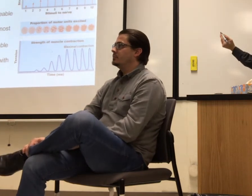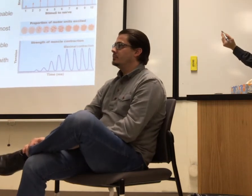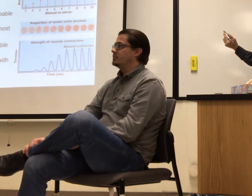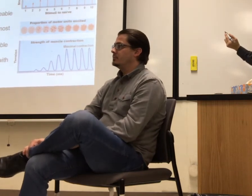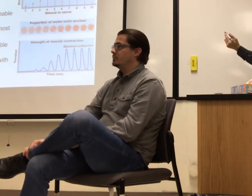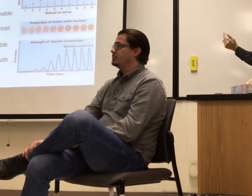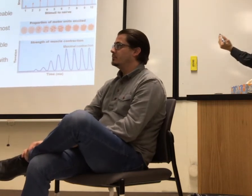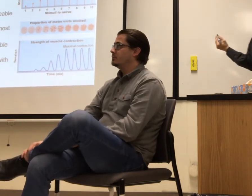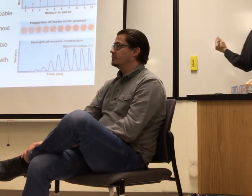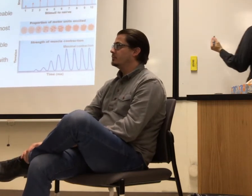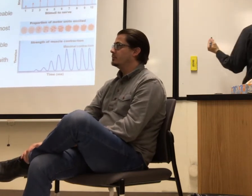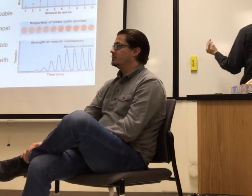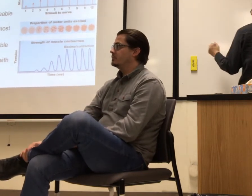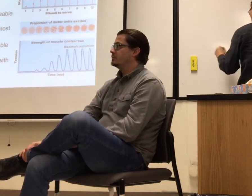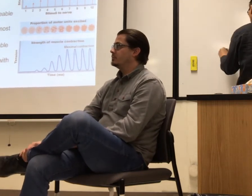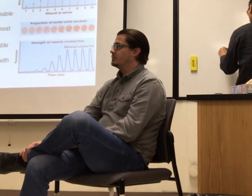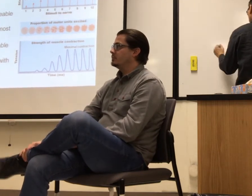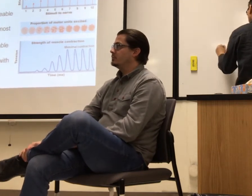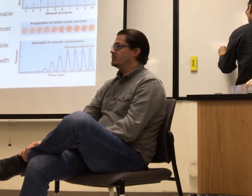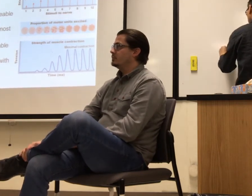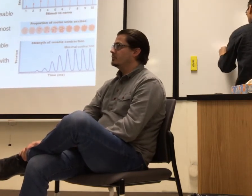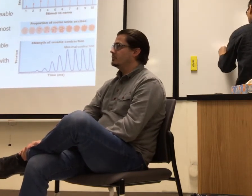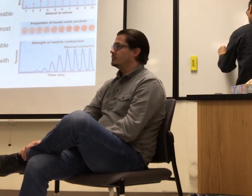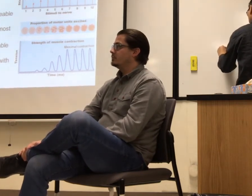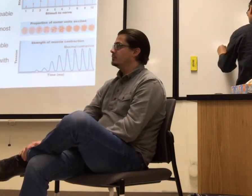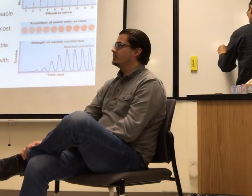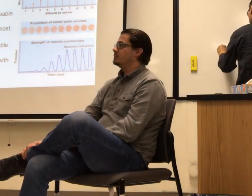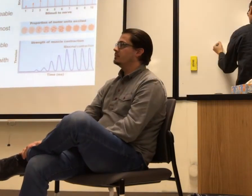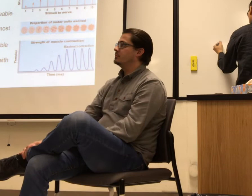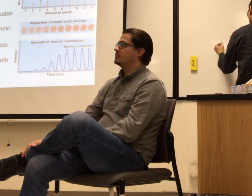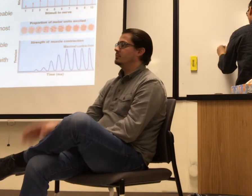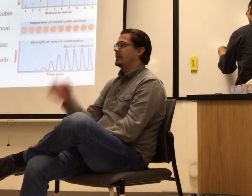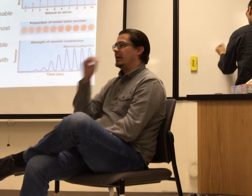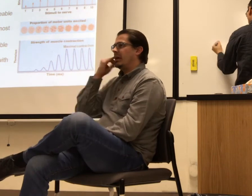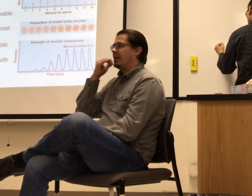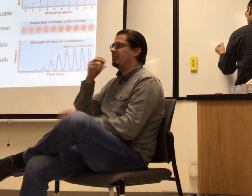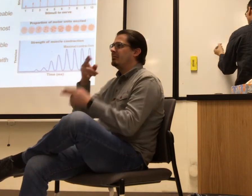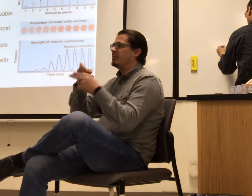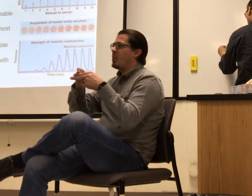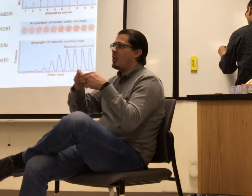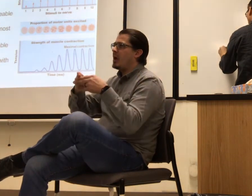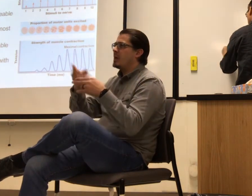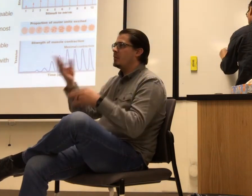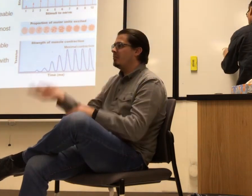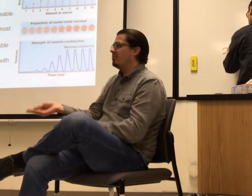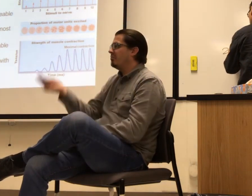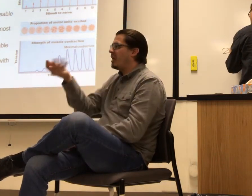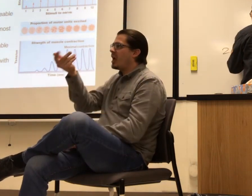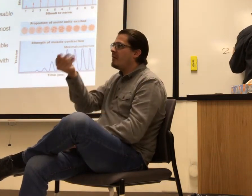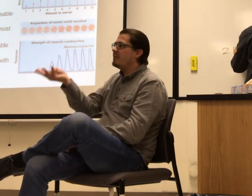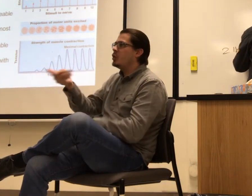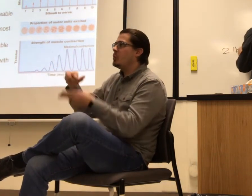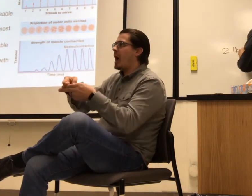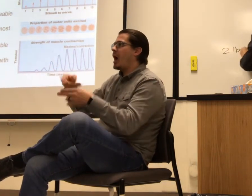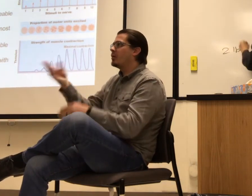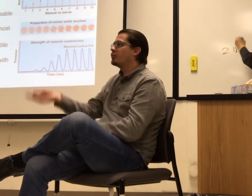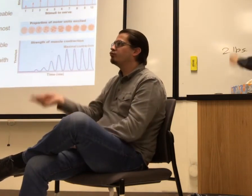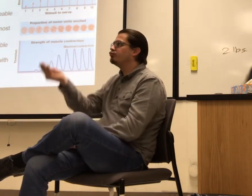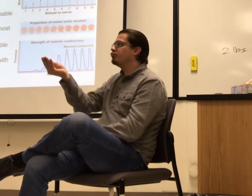Let's say the weight you have to move is a small weight, just a couple of pounds.